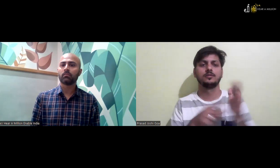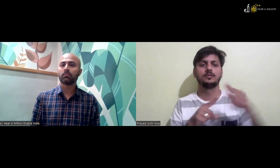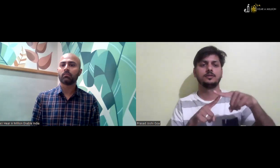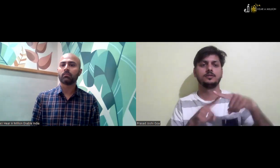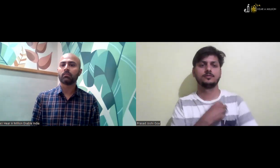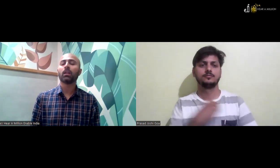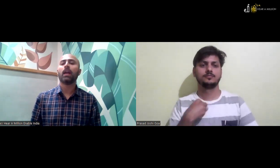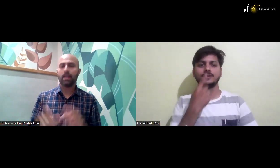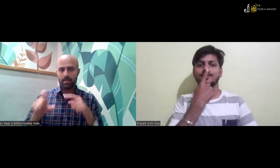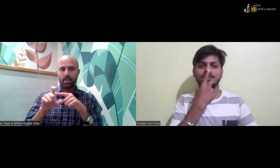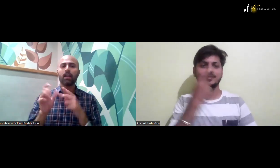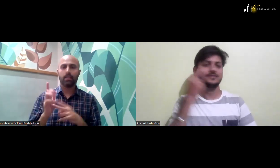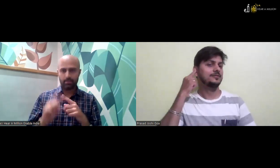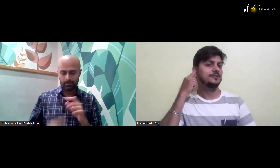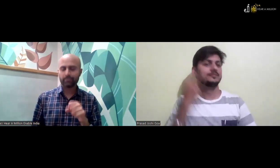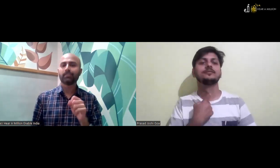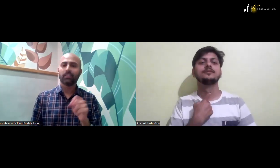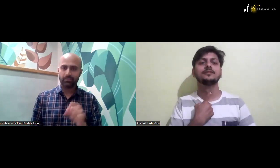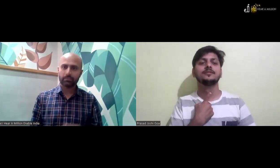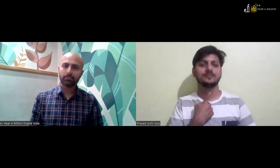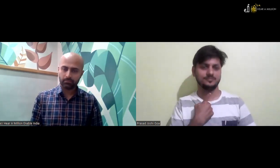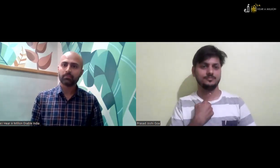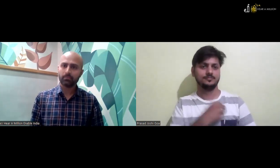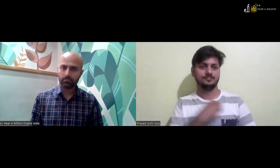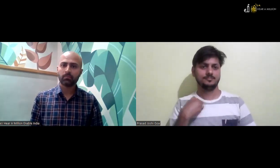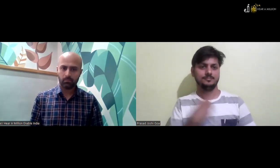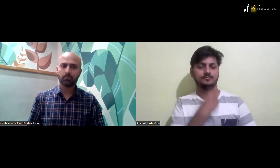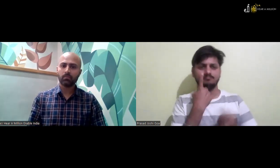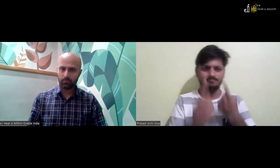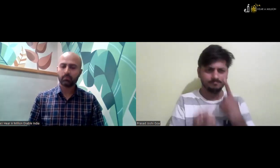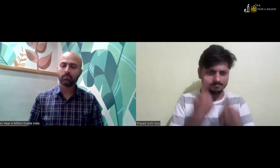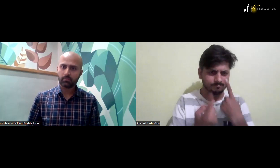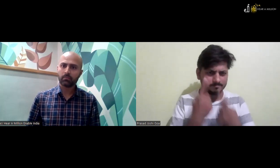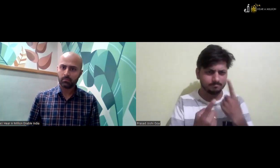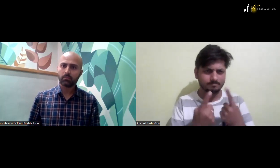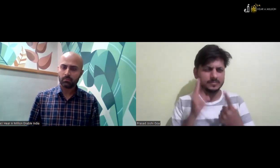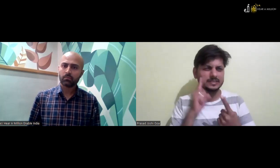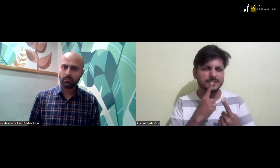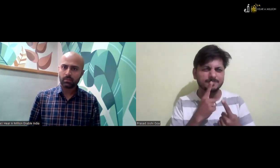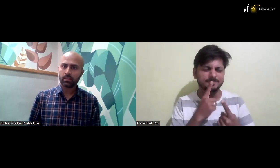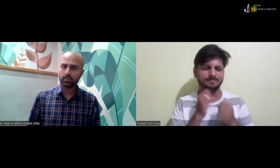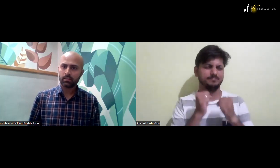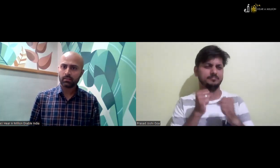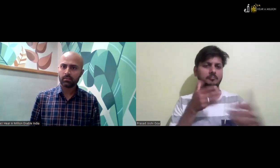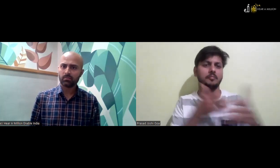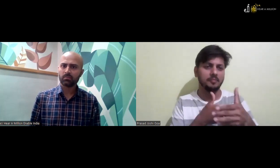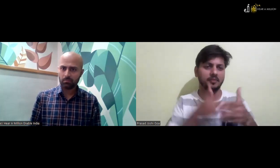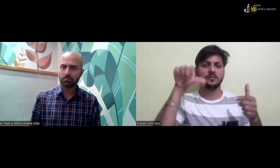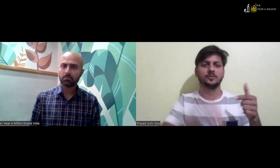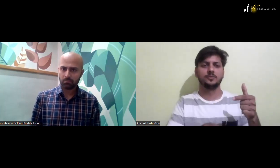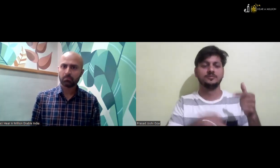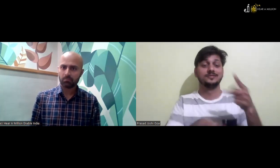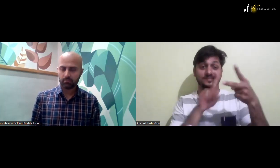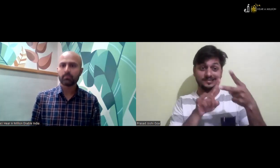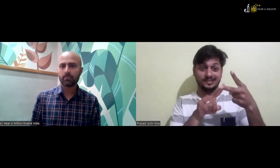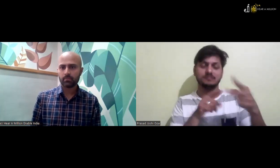medical checkup, you have to go for the ENT department. You know, the ENT, which will be checking you